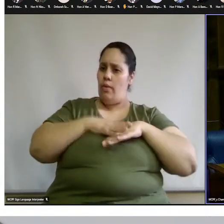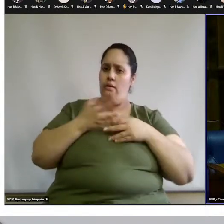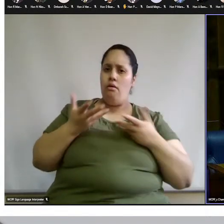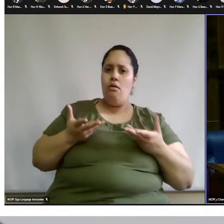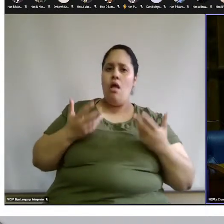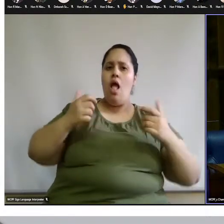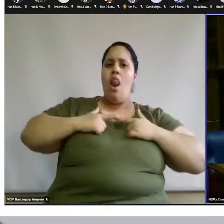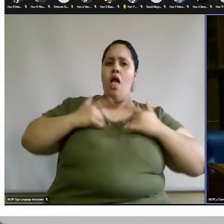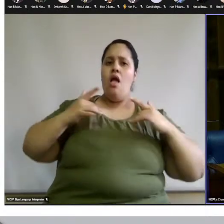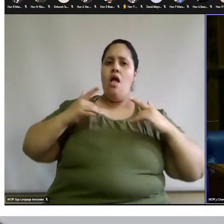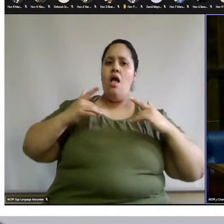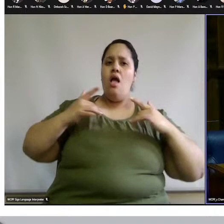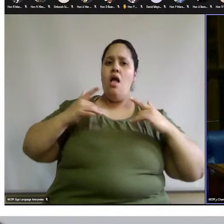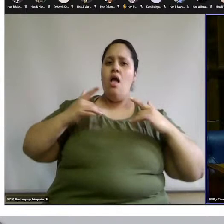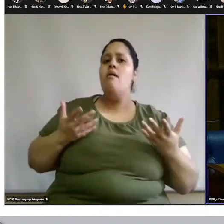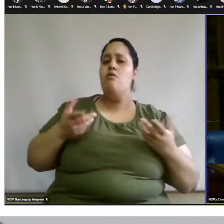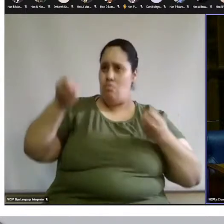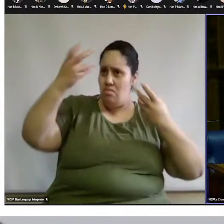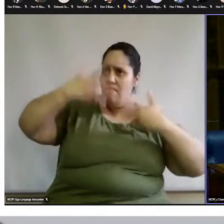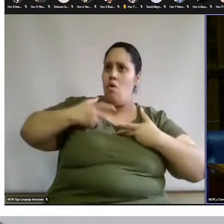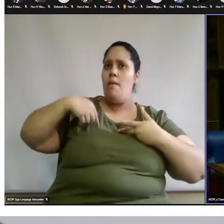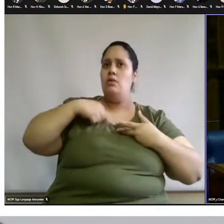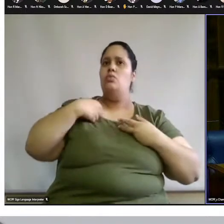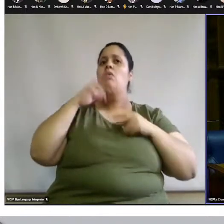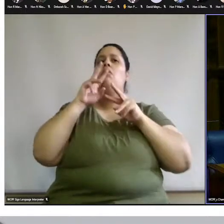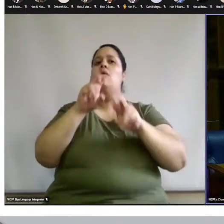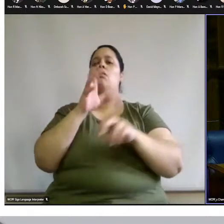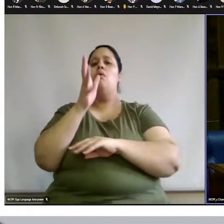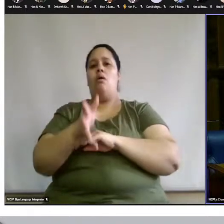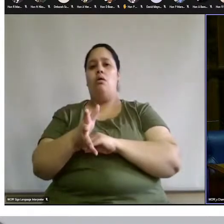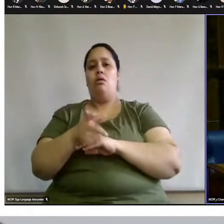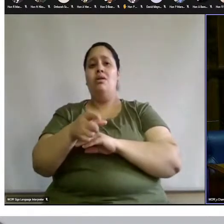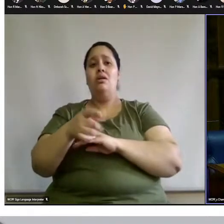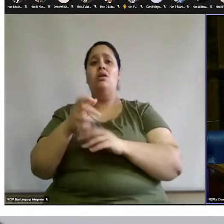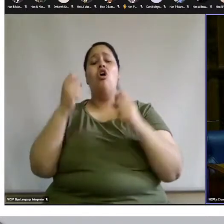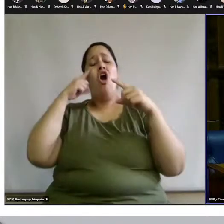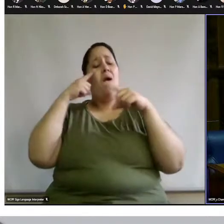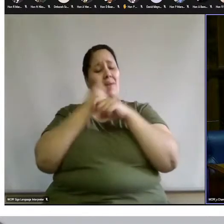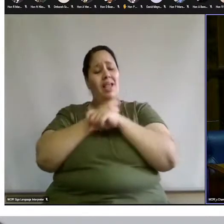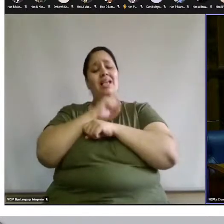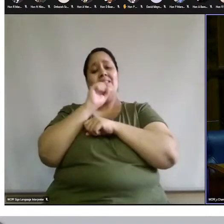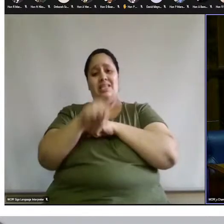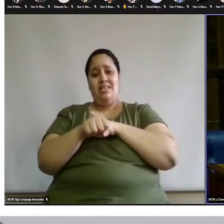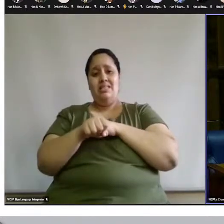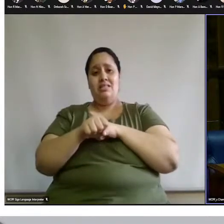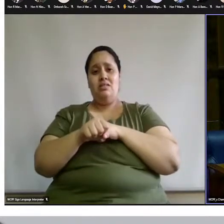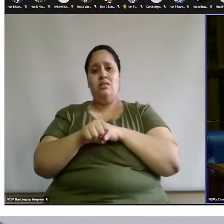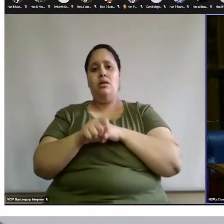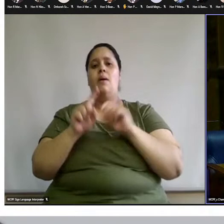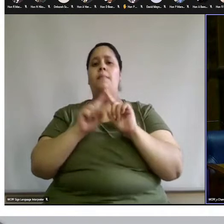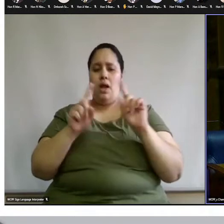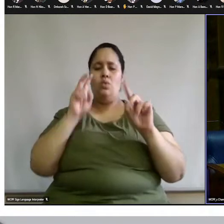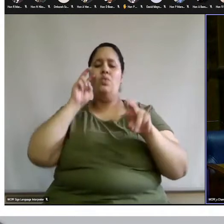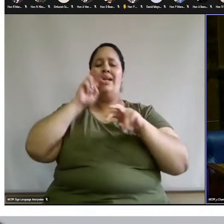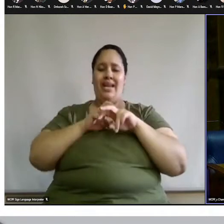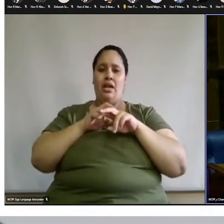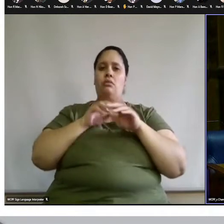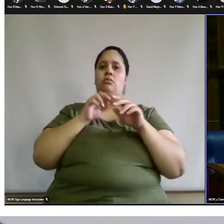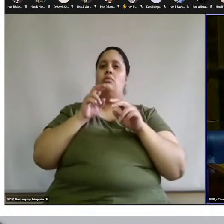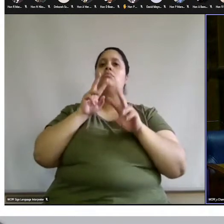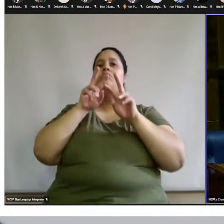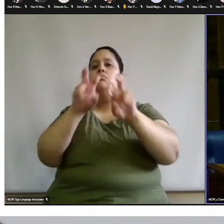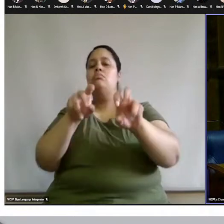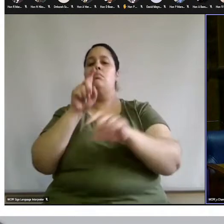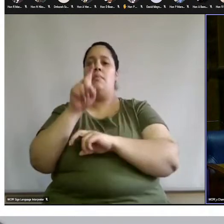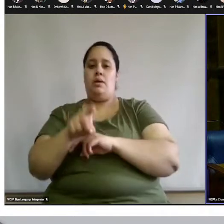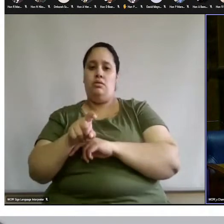live, etc. Let's have a look at that. Of course, this is even more complex than the first case you mentioned, but we need to go in and have a look. We